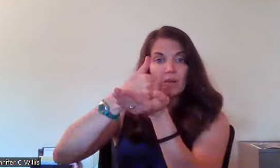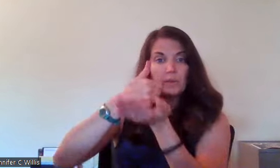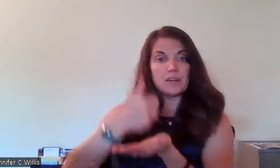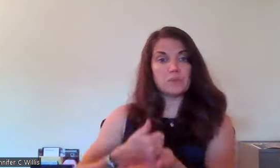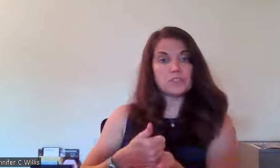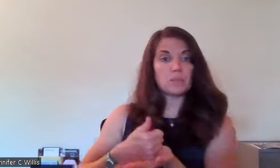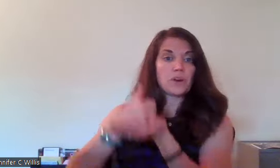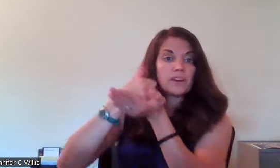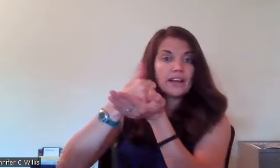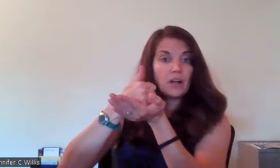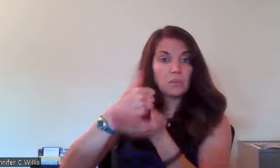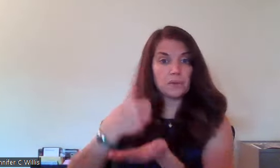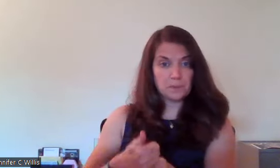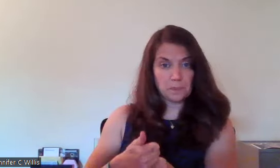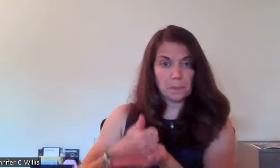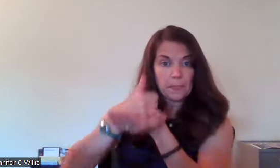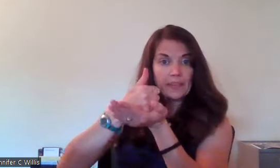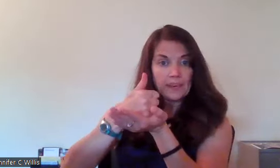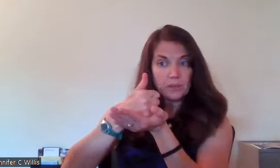Help, and it moves upward. Help. Help.